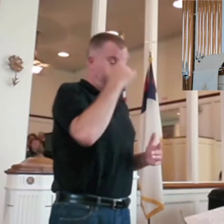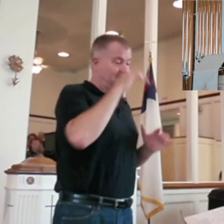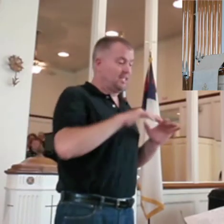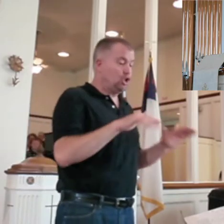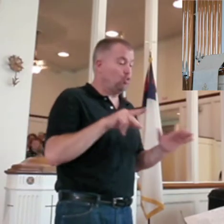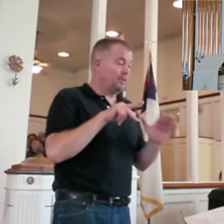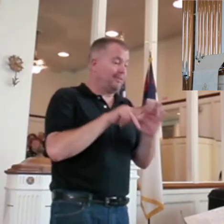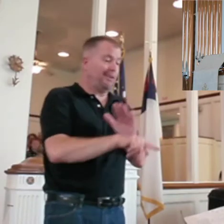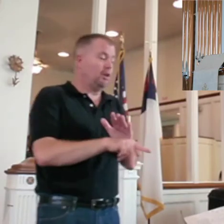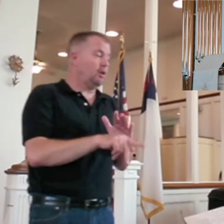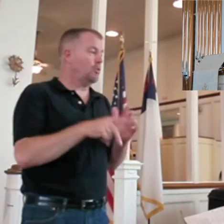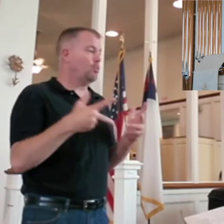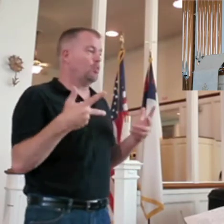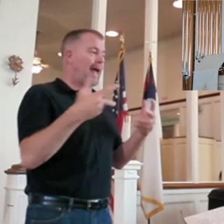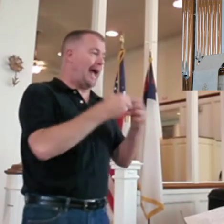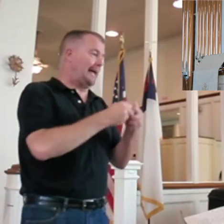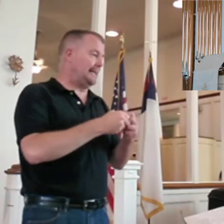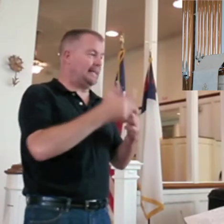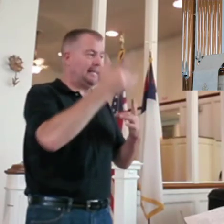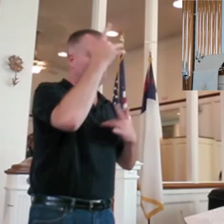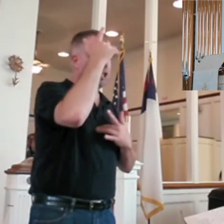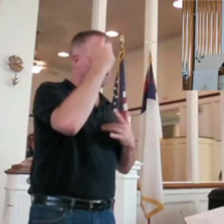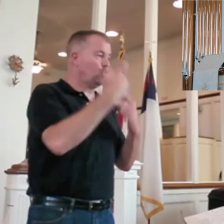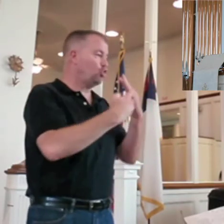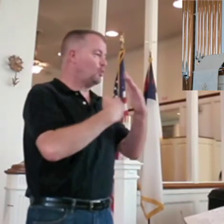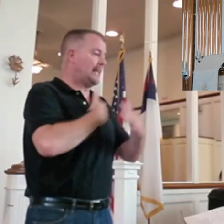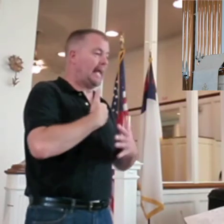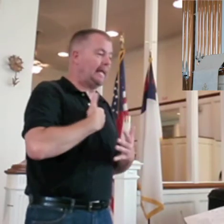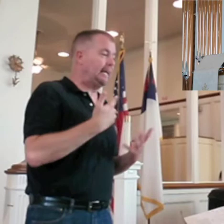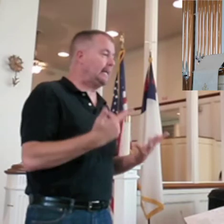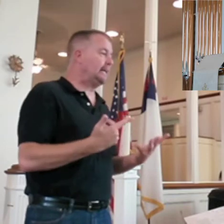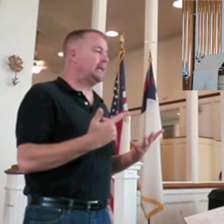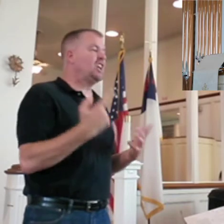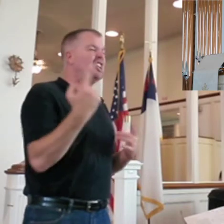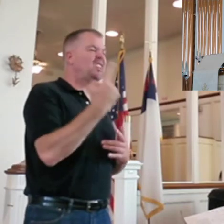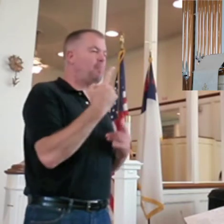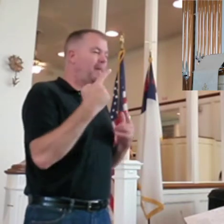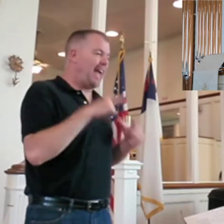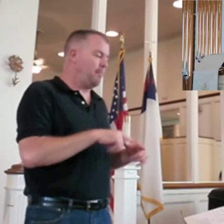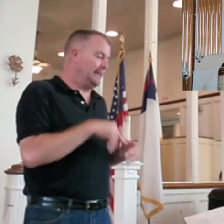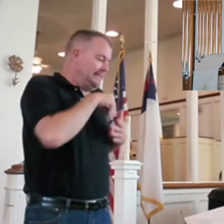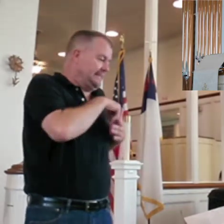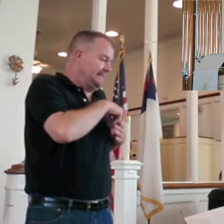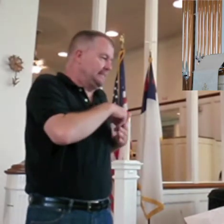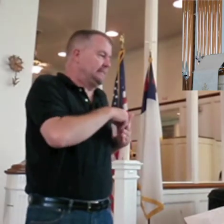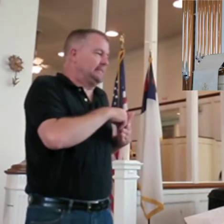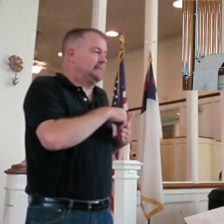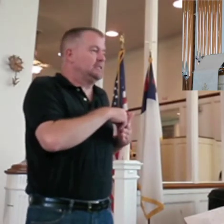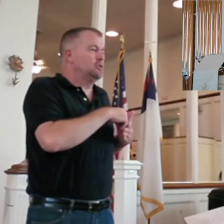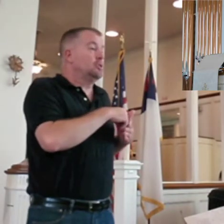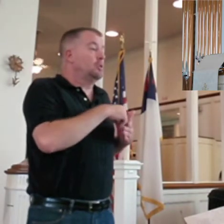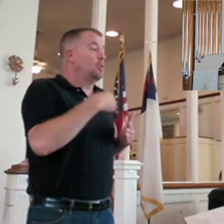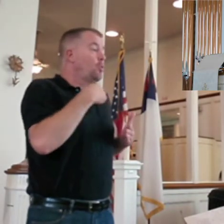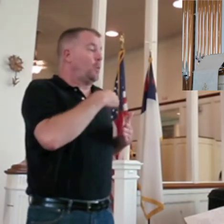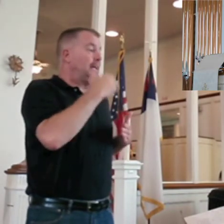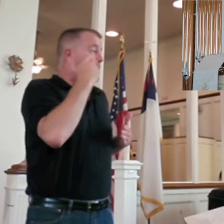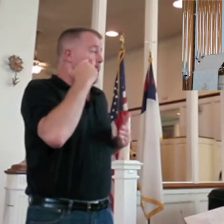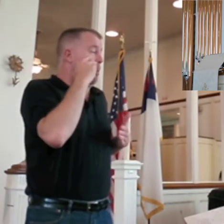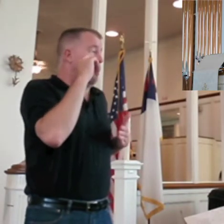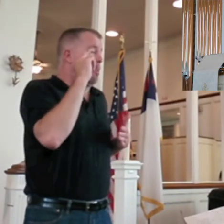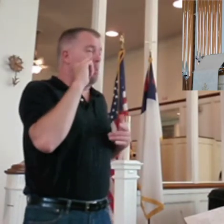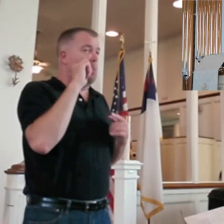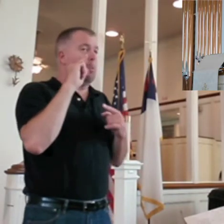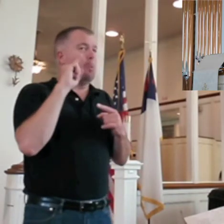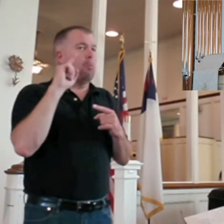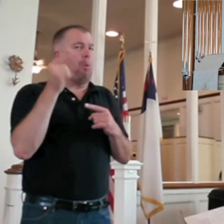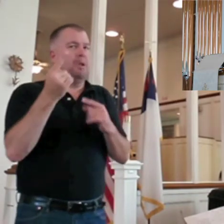were over when our children were killed by accident, illness, or suicide. Something happens to us when we